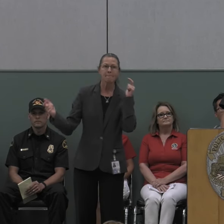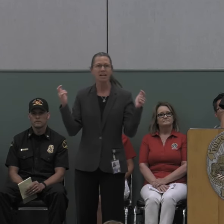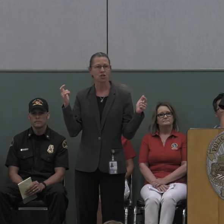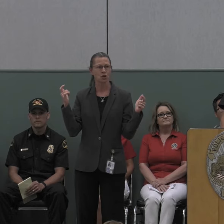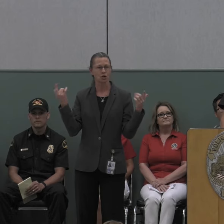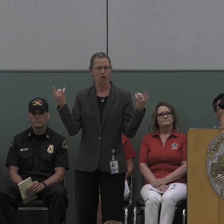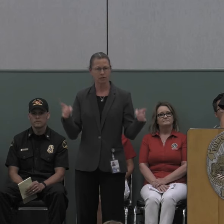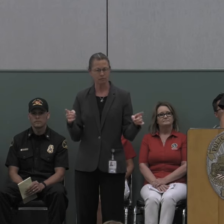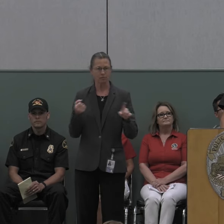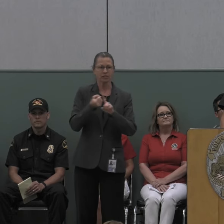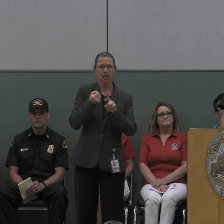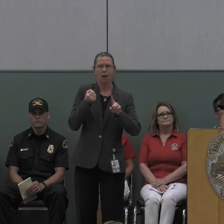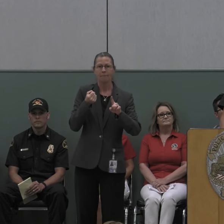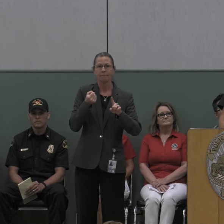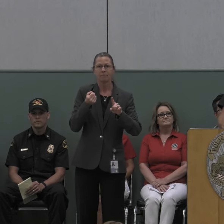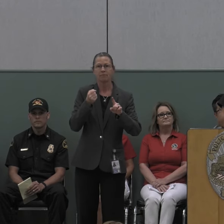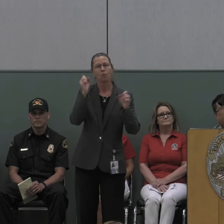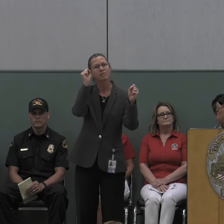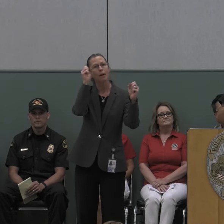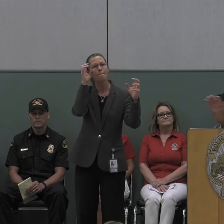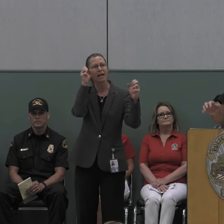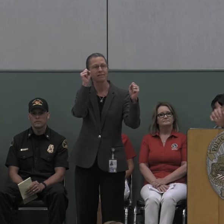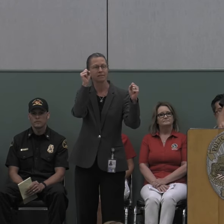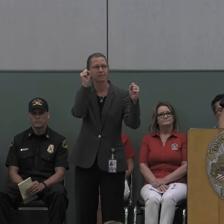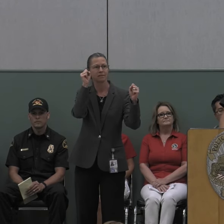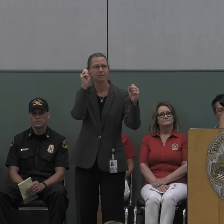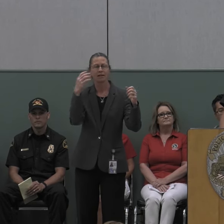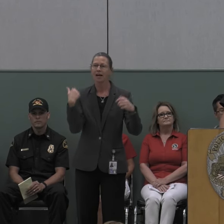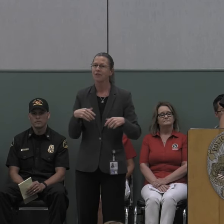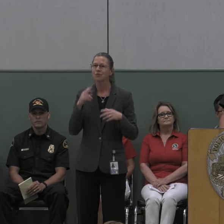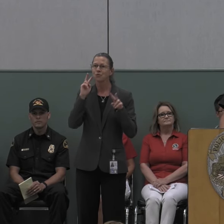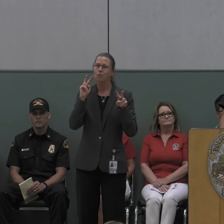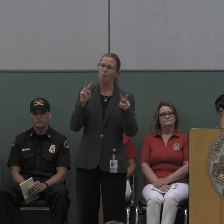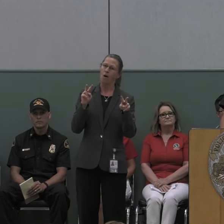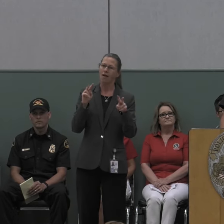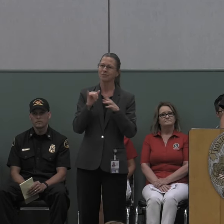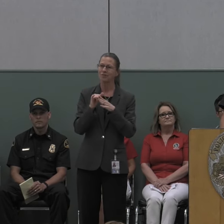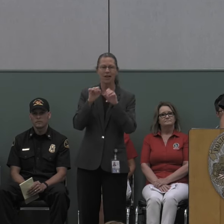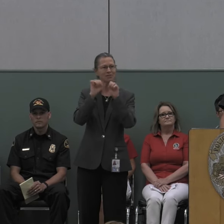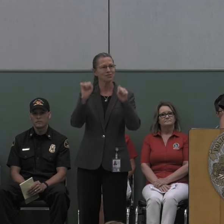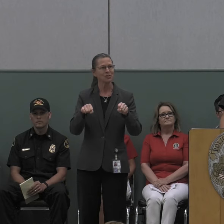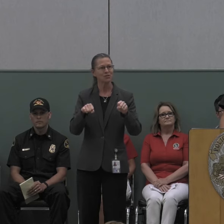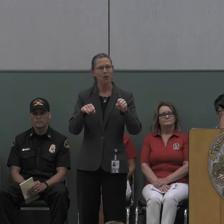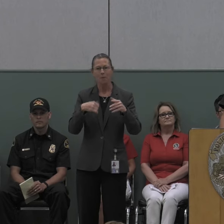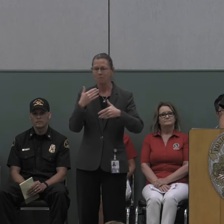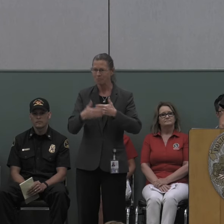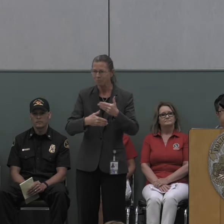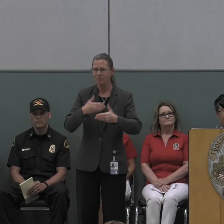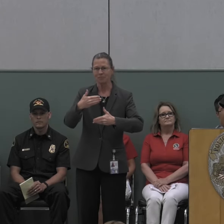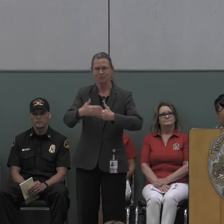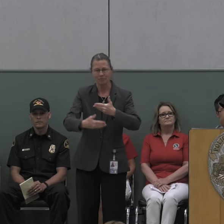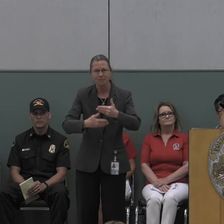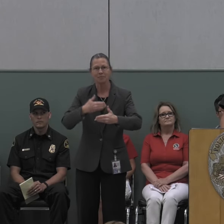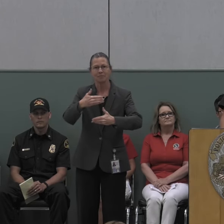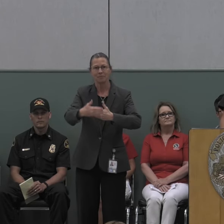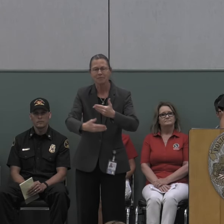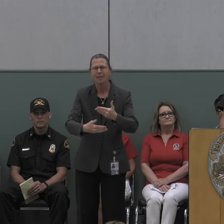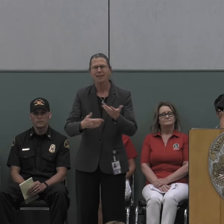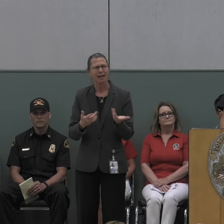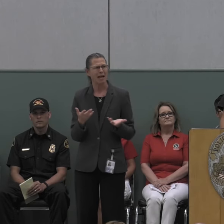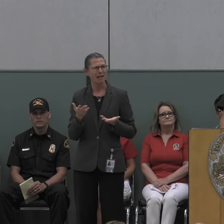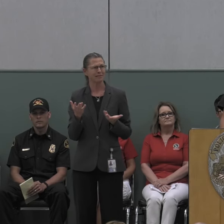amazing. And to watch that system occur and to be a part of that, be that small part